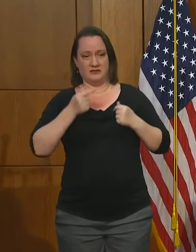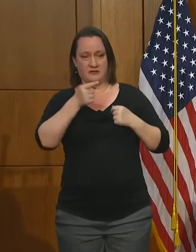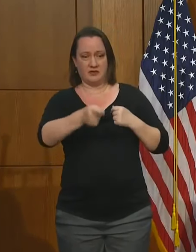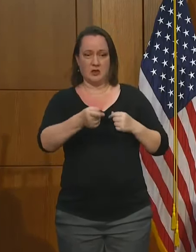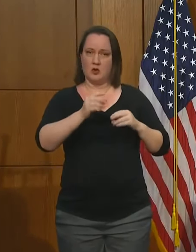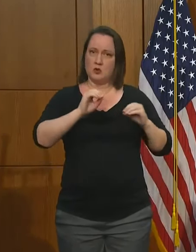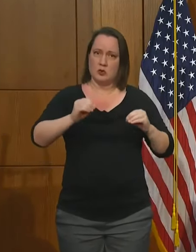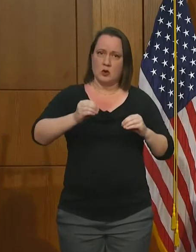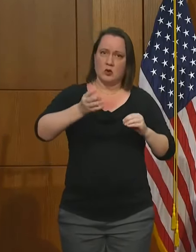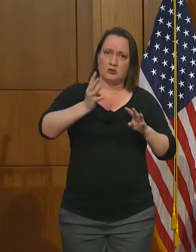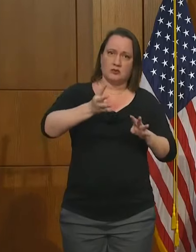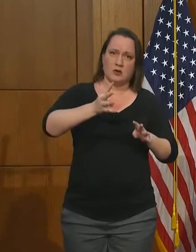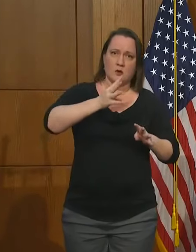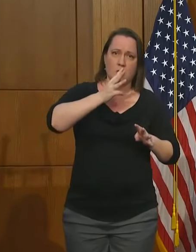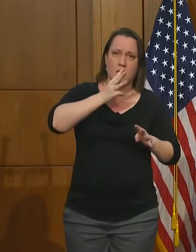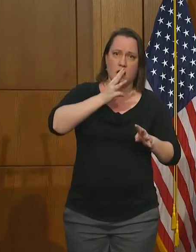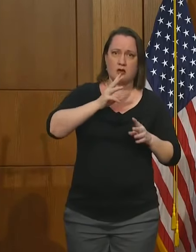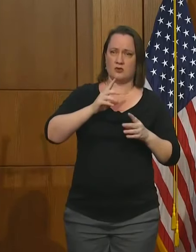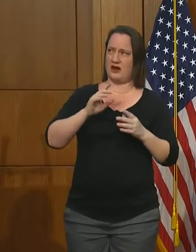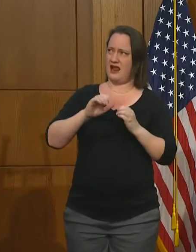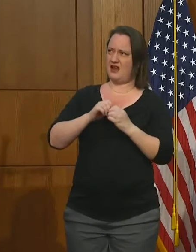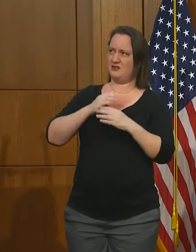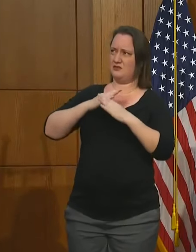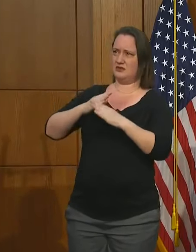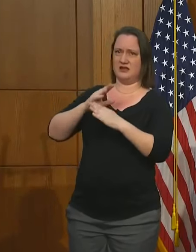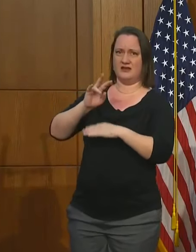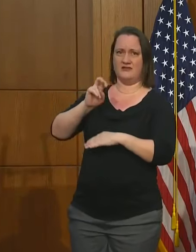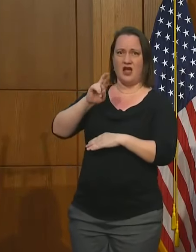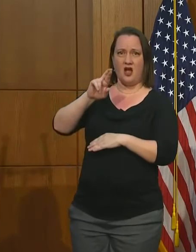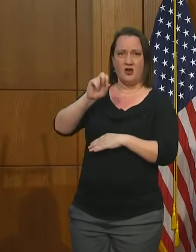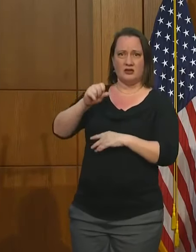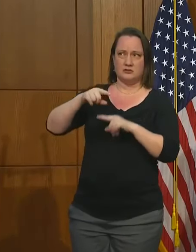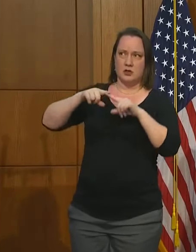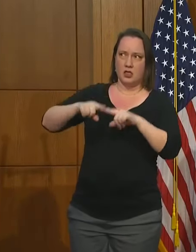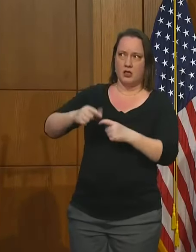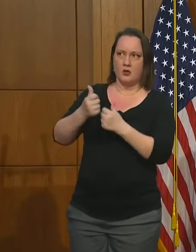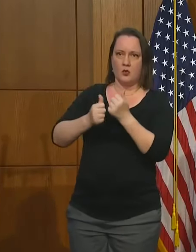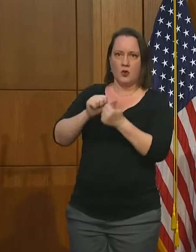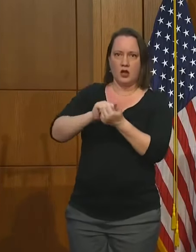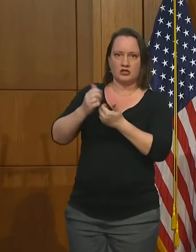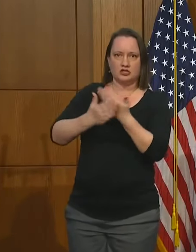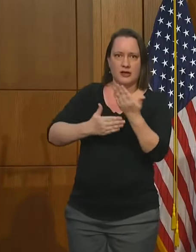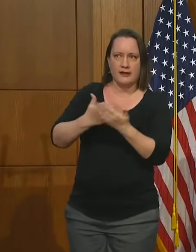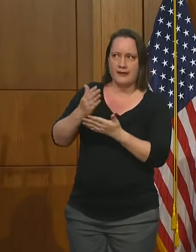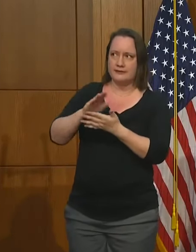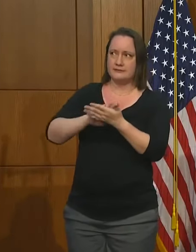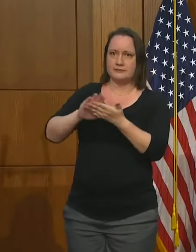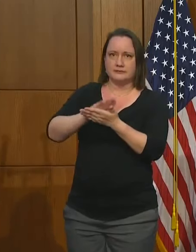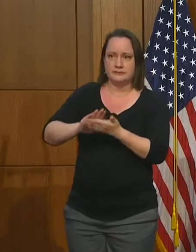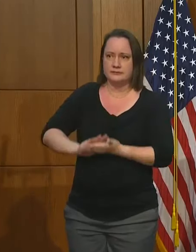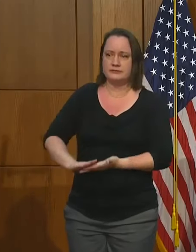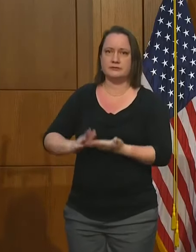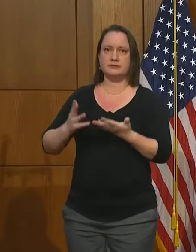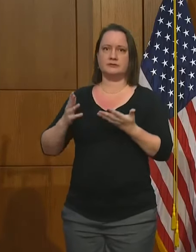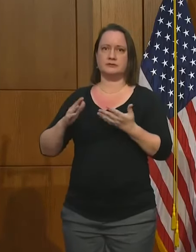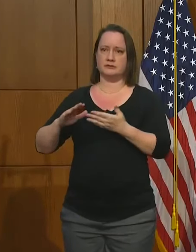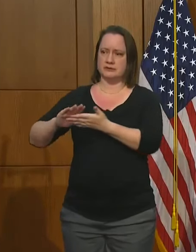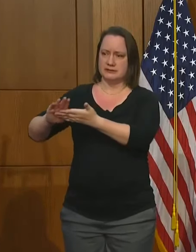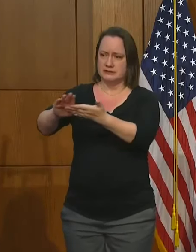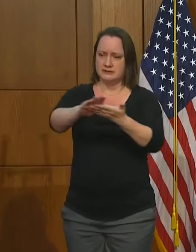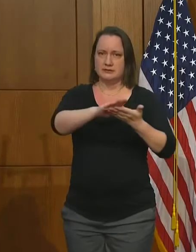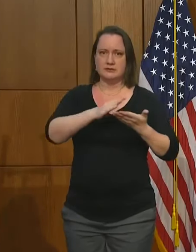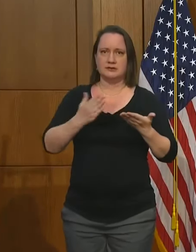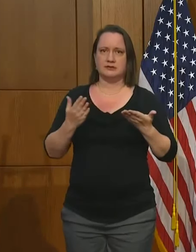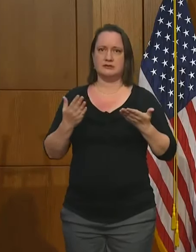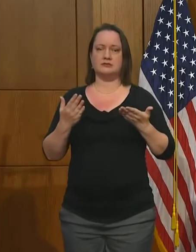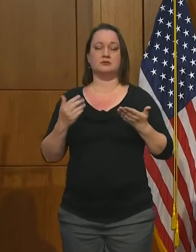when protection against this virus relies heavily on the ability to wash hands and other surfaces.